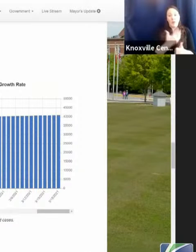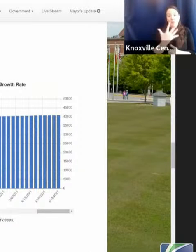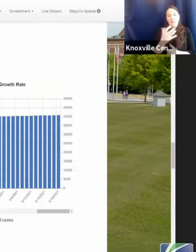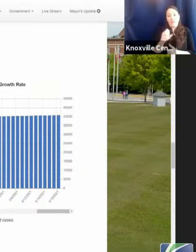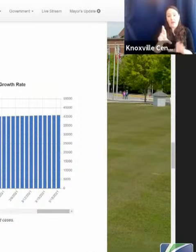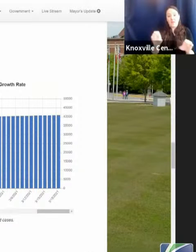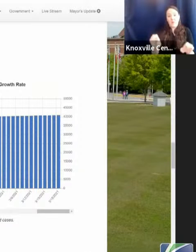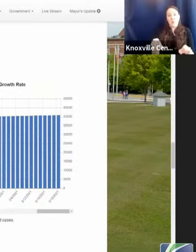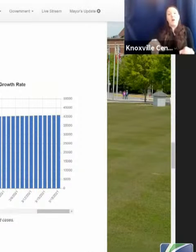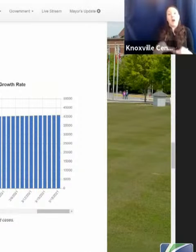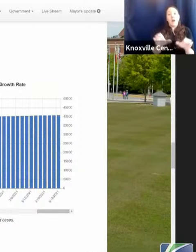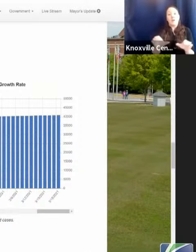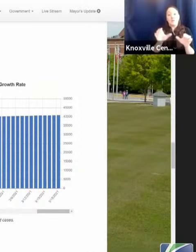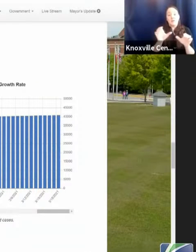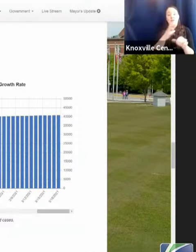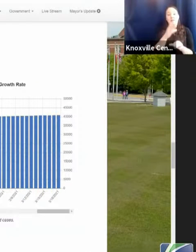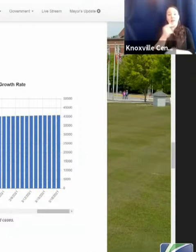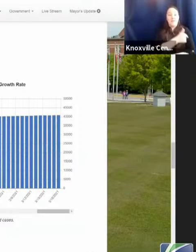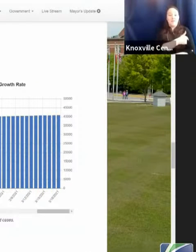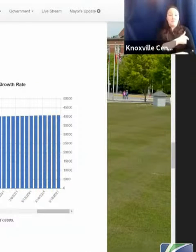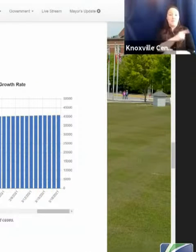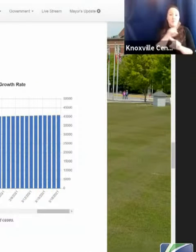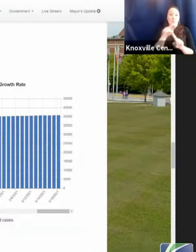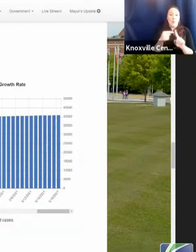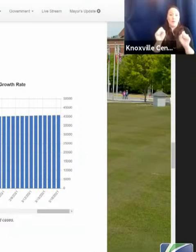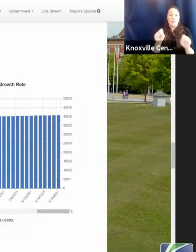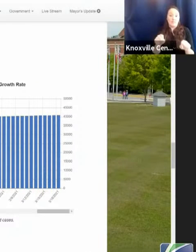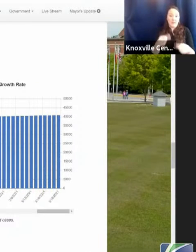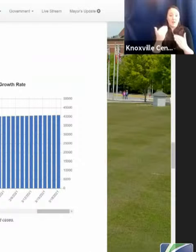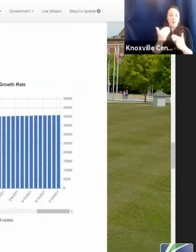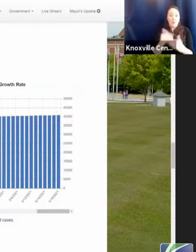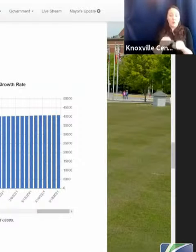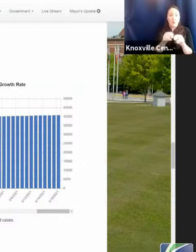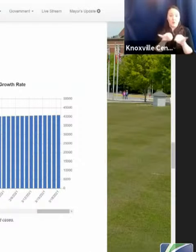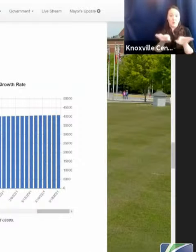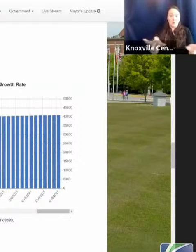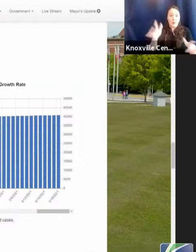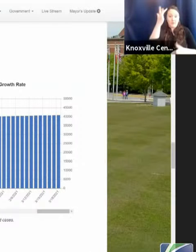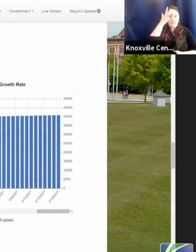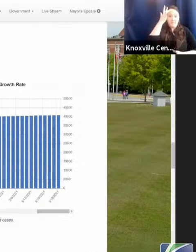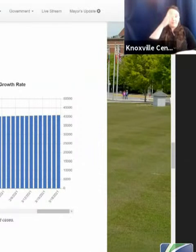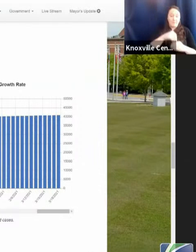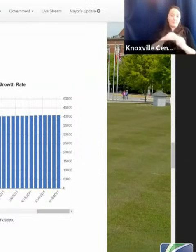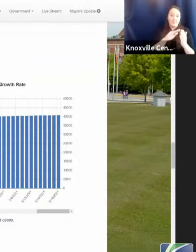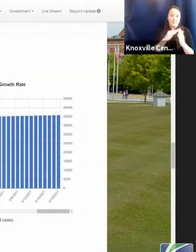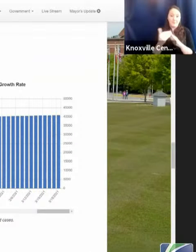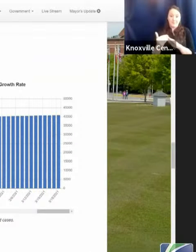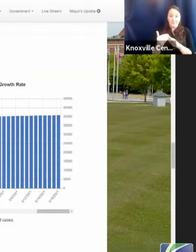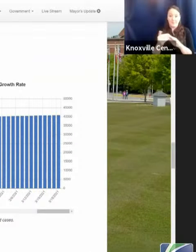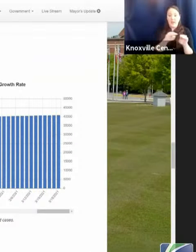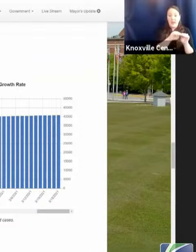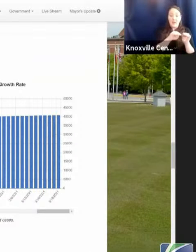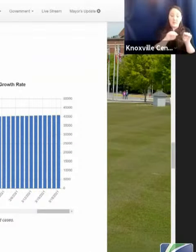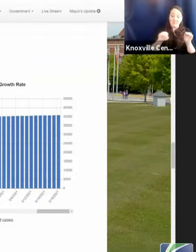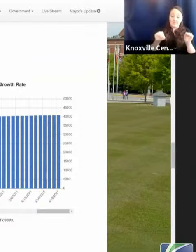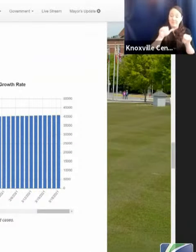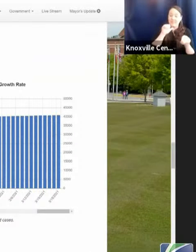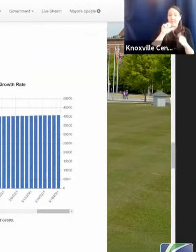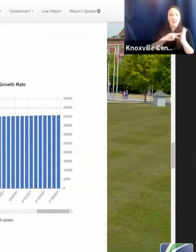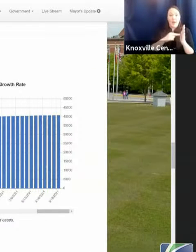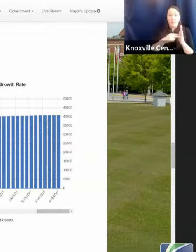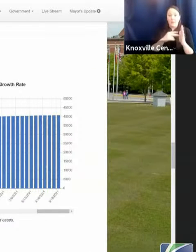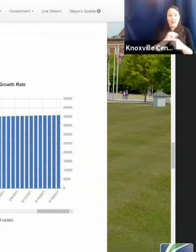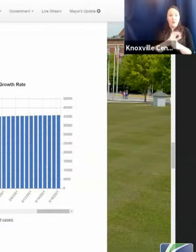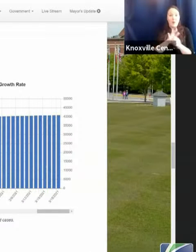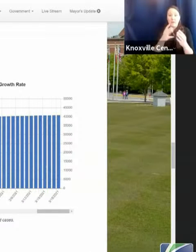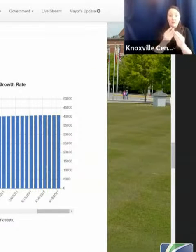vaccinated when you are able to reduce the spread of disease in our community. The leveling off doesn't mean COVID's gone. COVID's very much still in